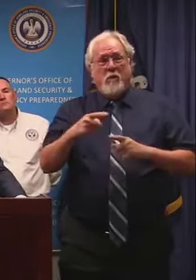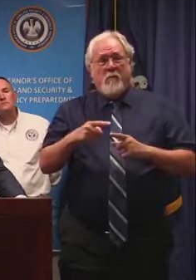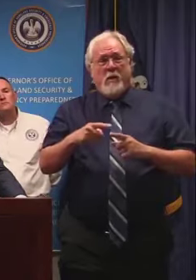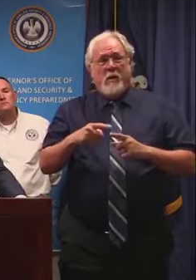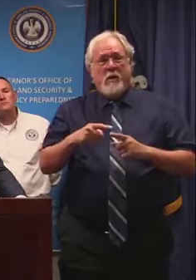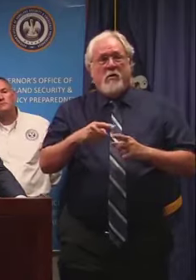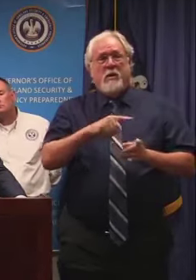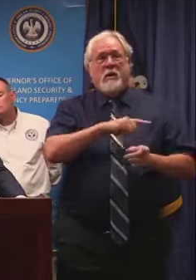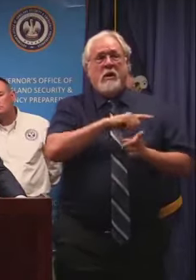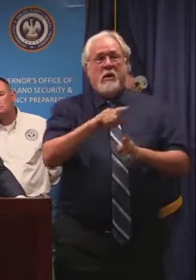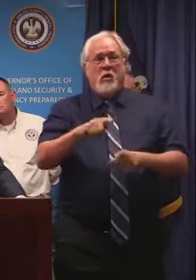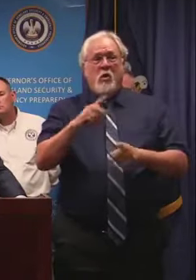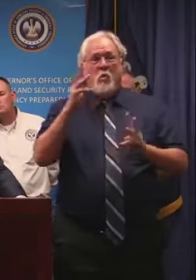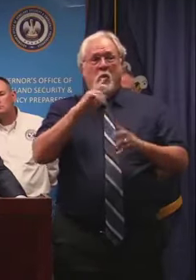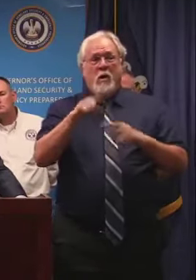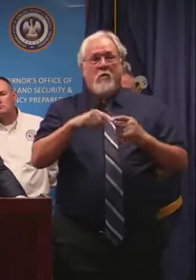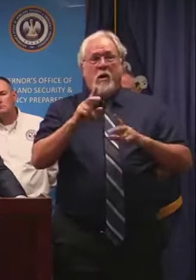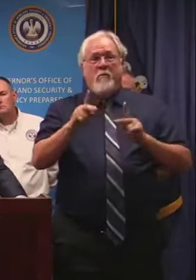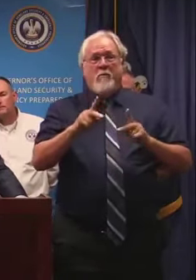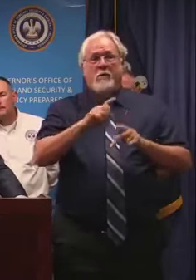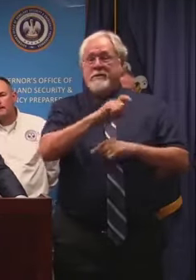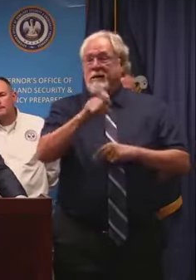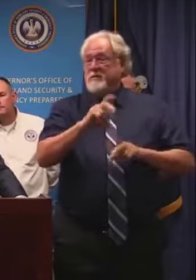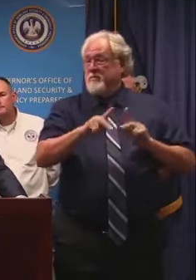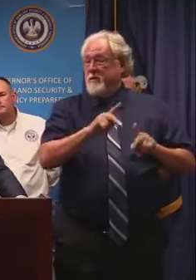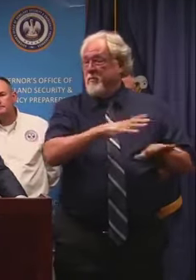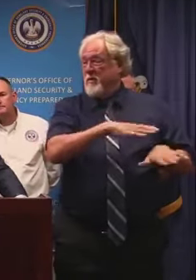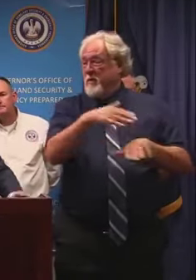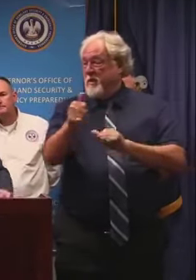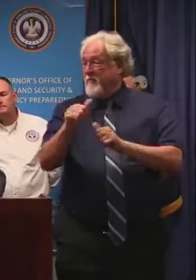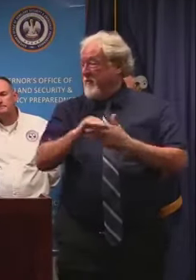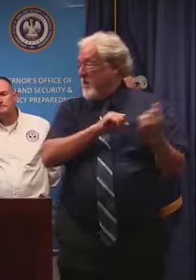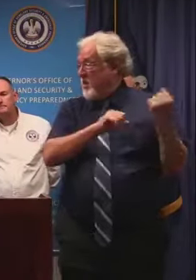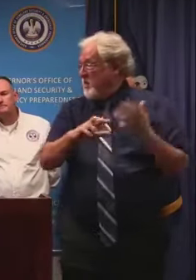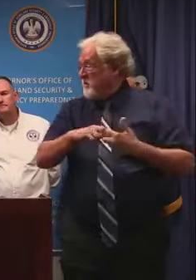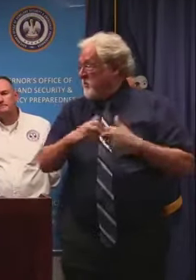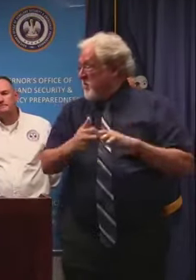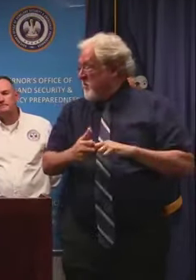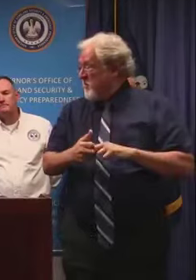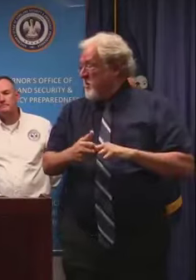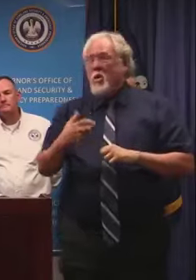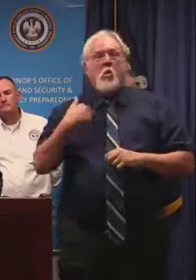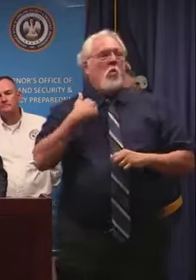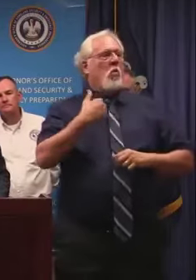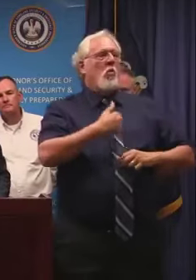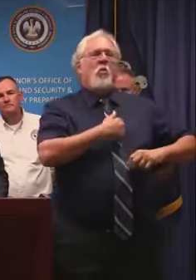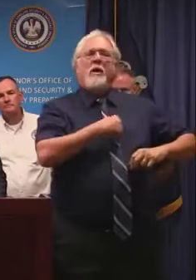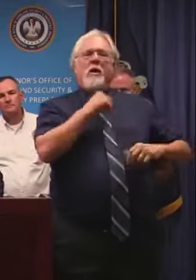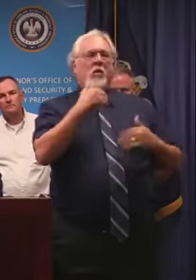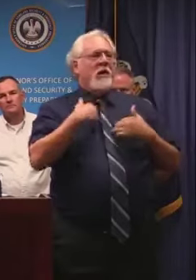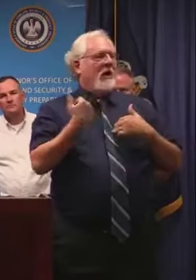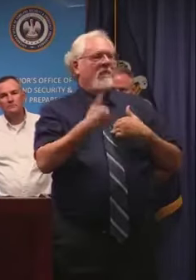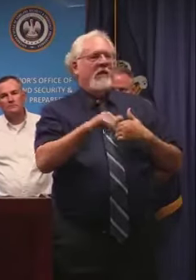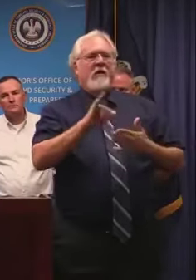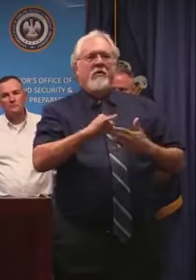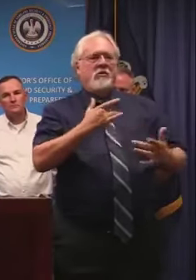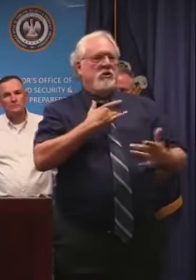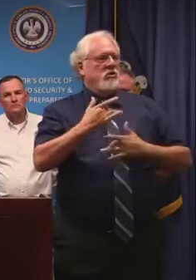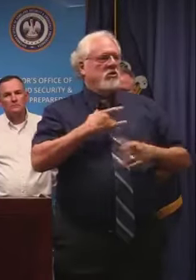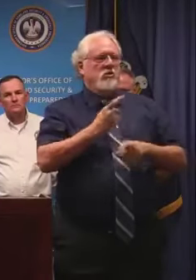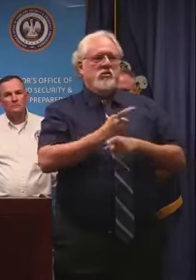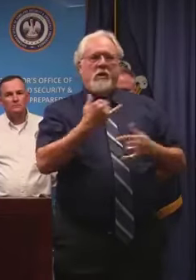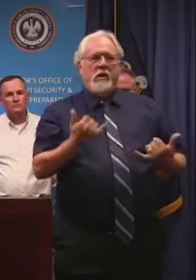it's coming? Are you worried about Texans evacuating and that may be causing a problem? Well, we are not. We don't have any of those concerns at